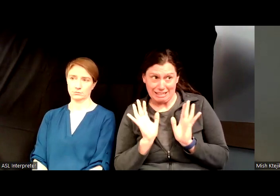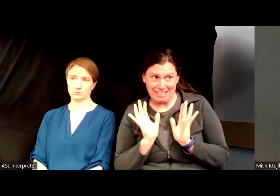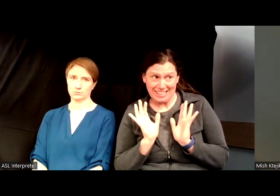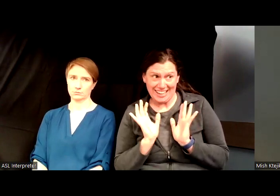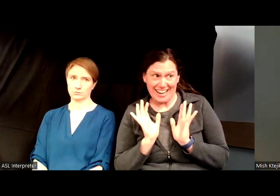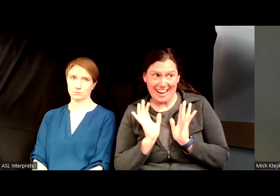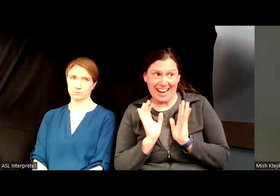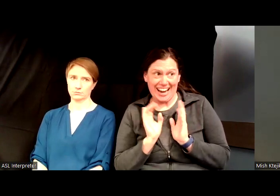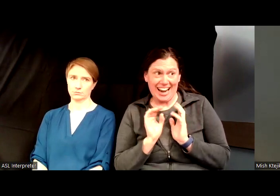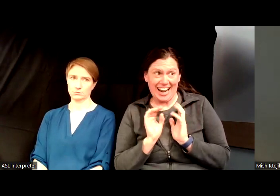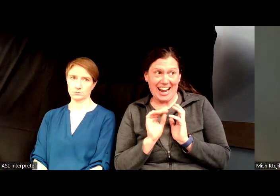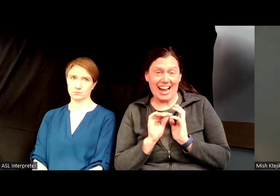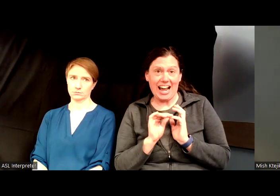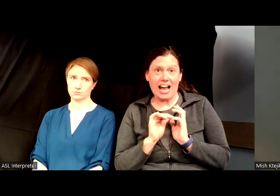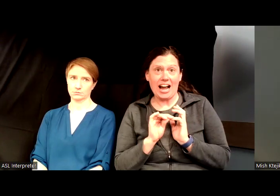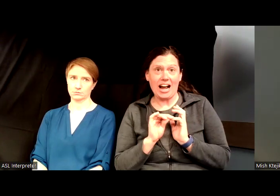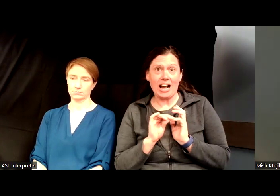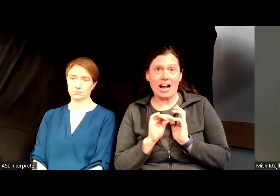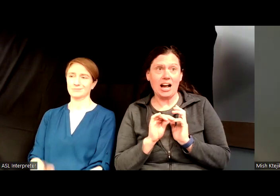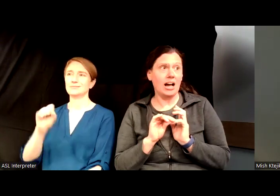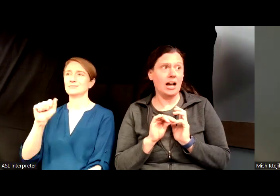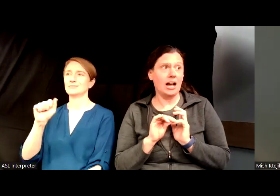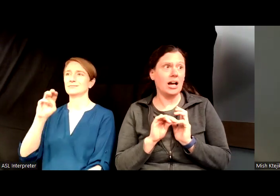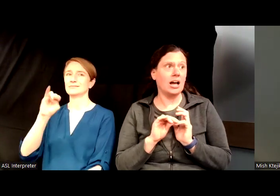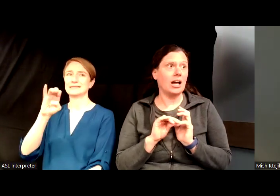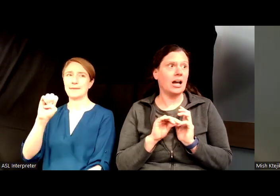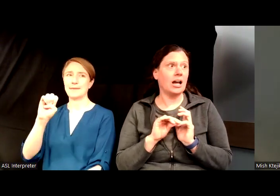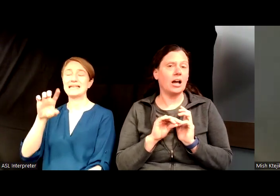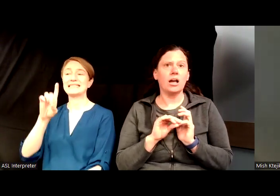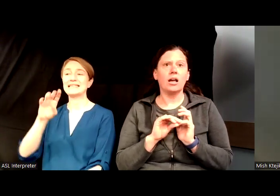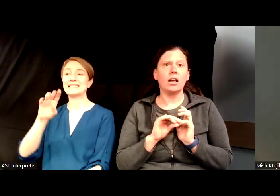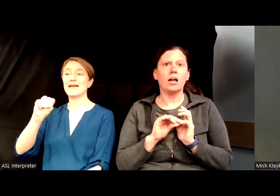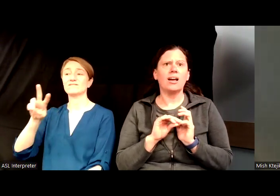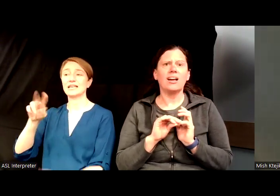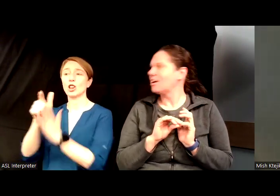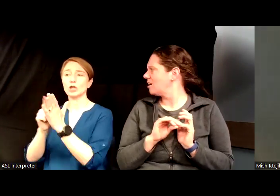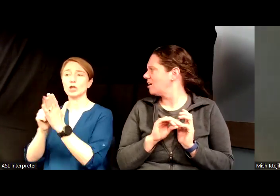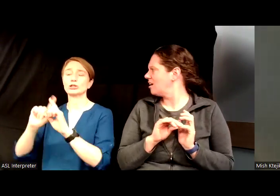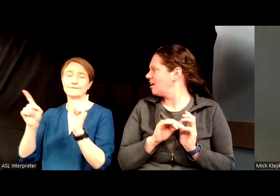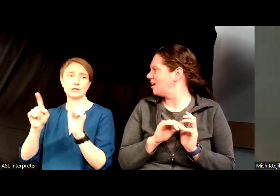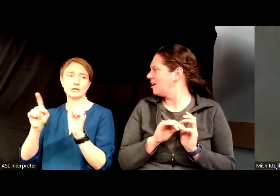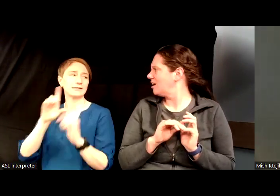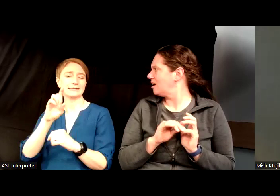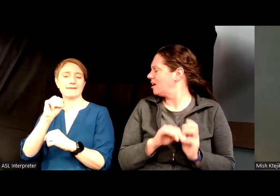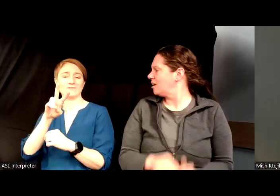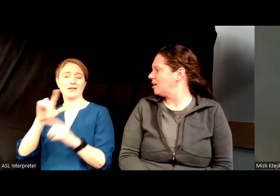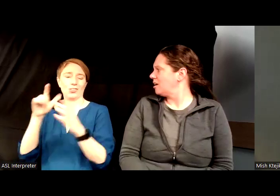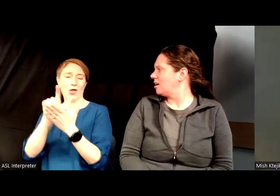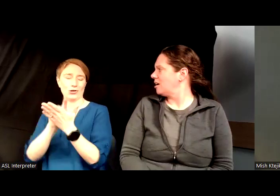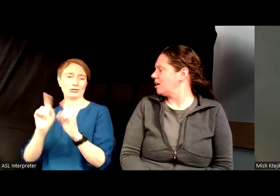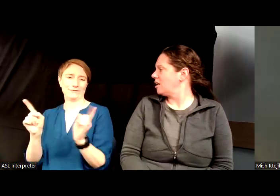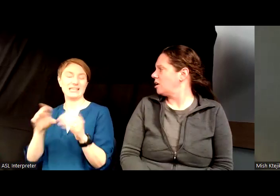Well. Does that help these laws are clarify? different than Is that a signing. good, but is that a What good did you metaphor, Sammy? In theory,